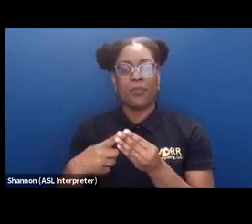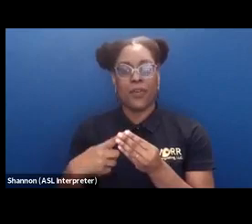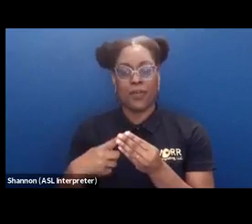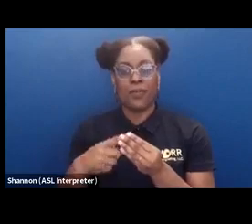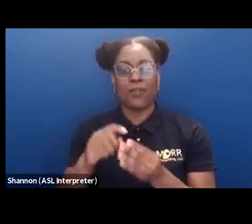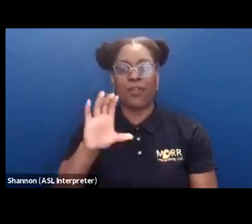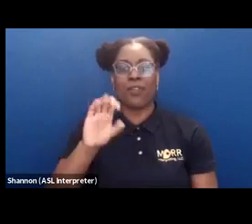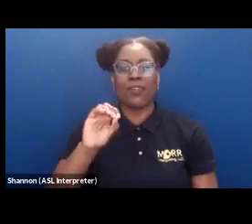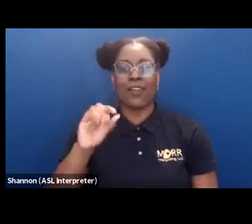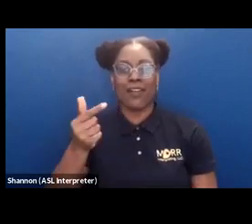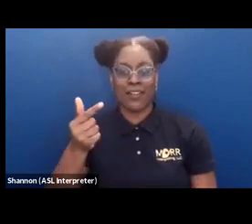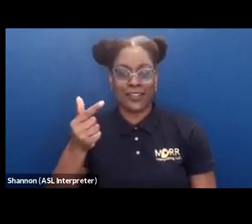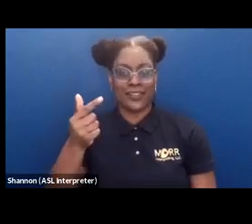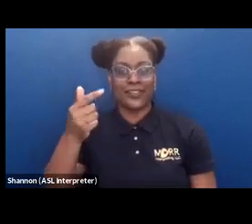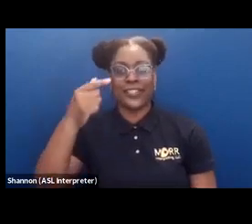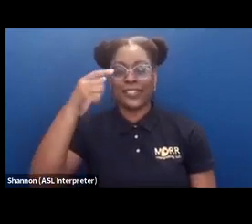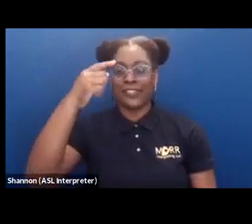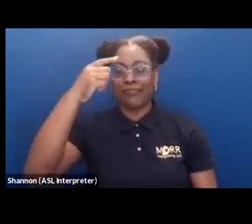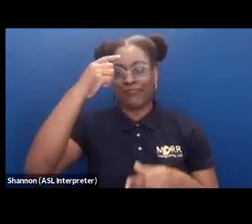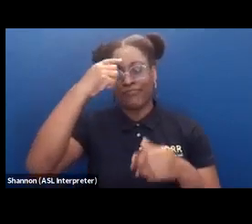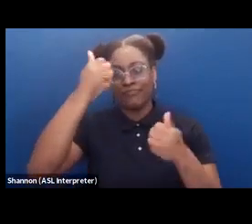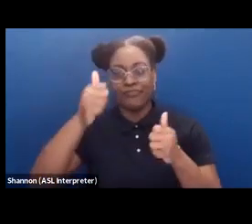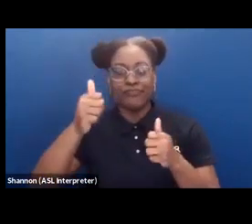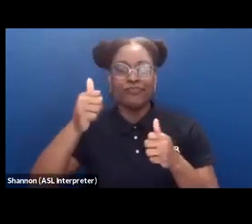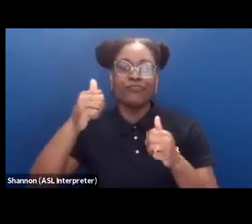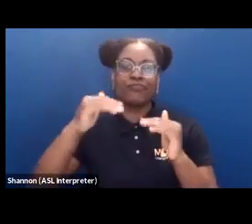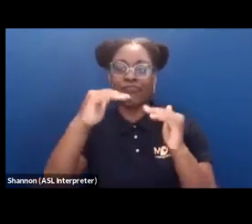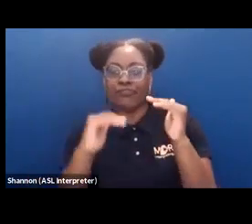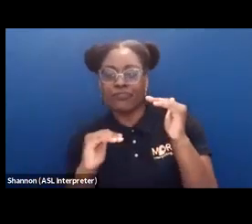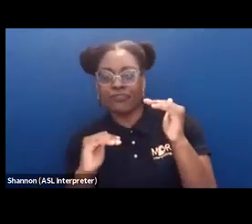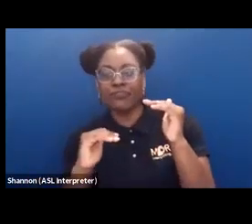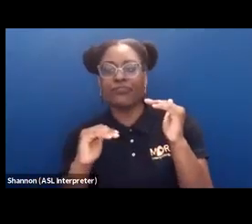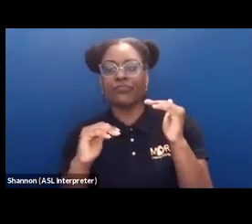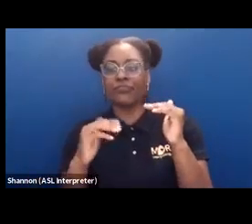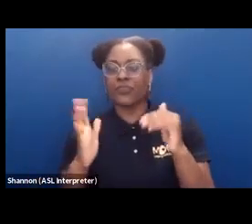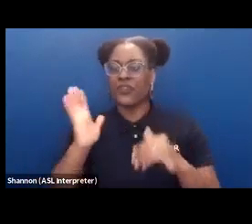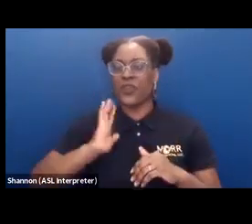that were placed upon Indigenous folks and Black folks